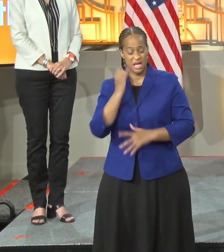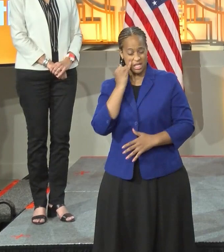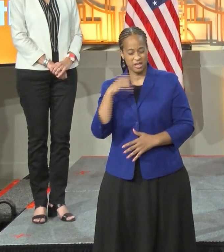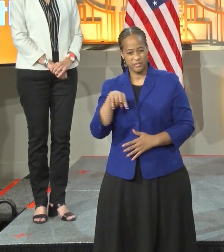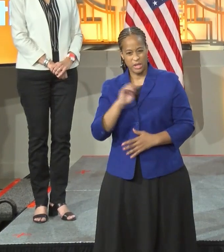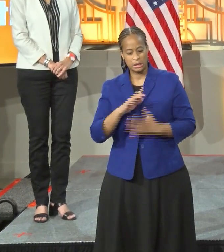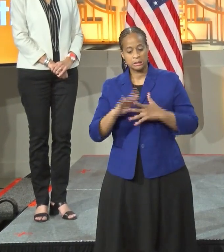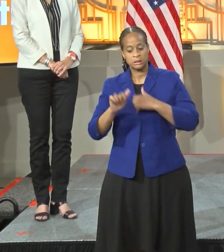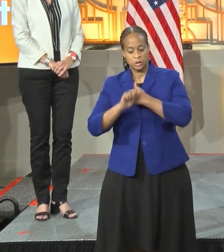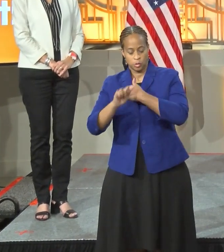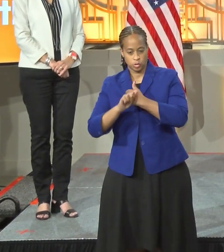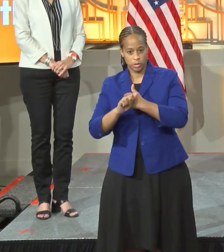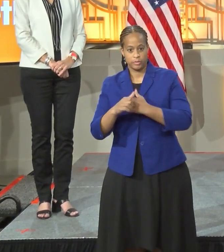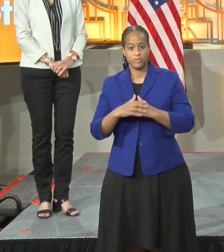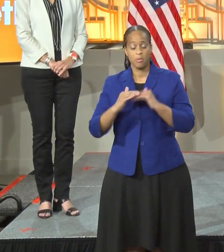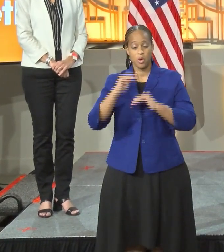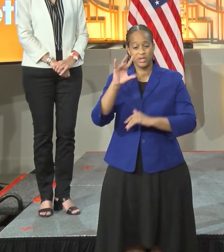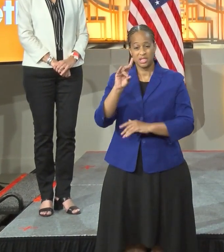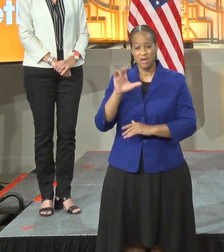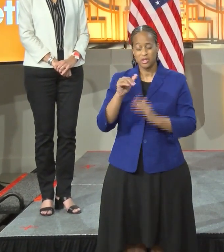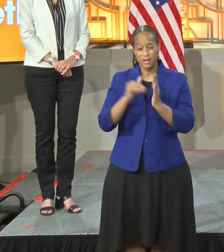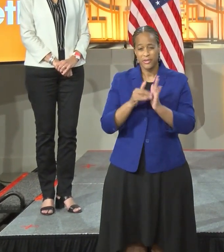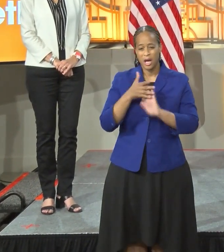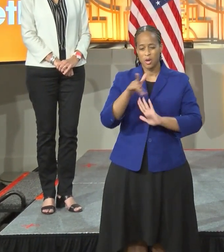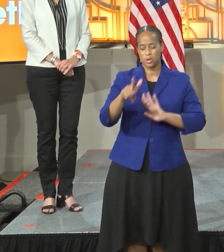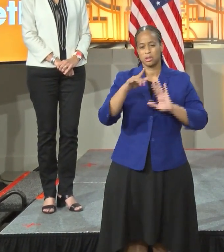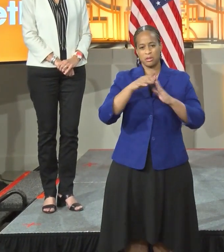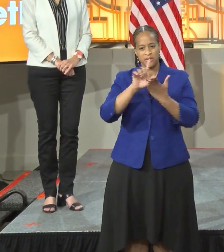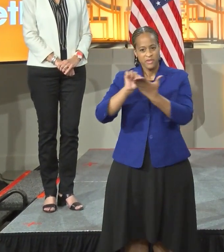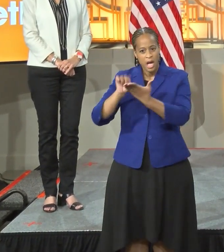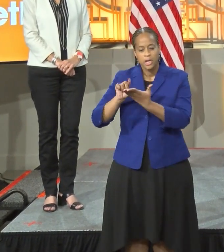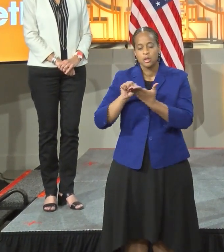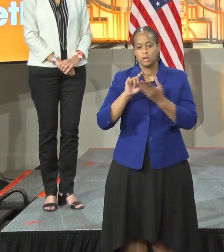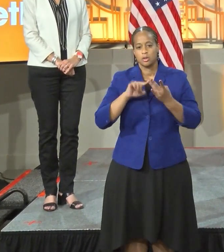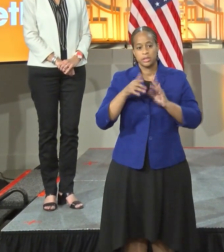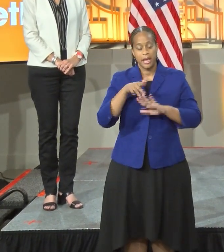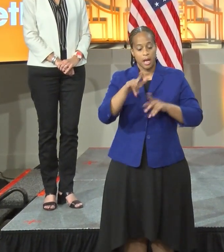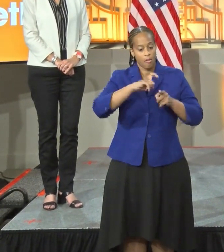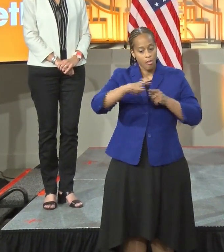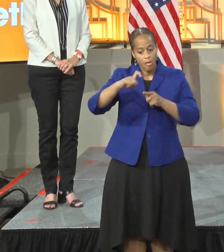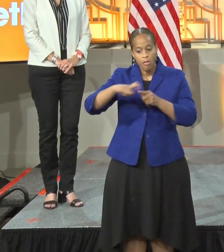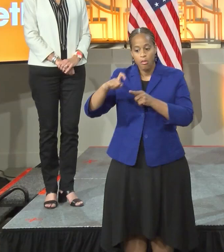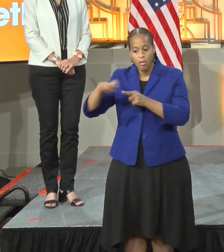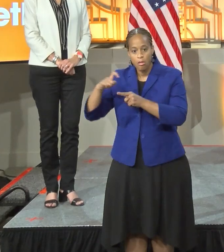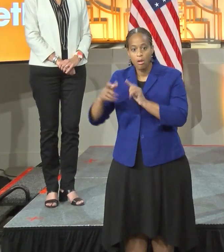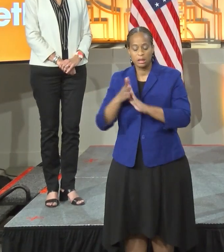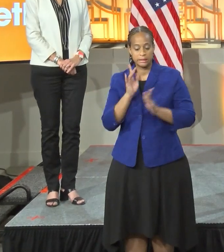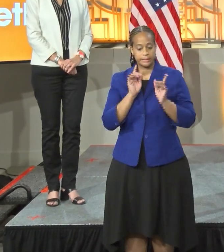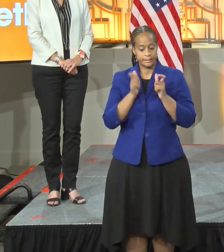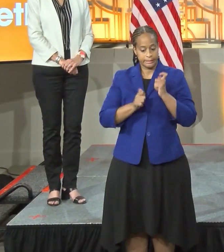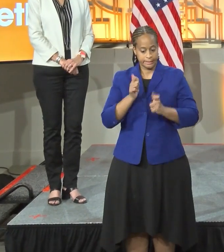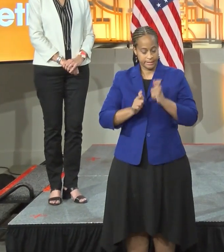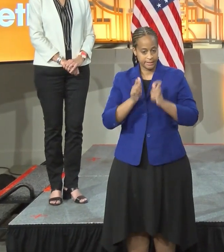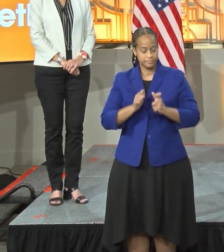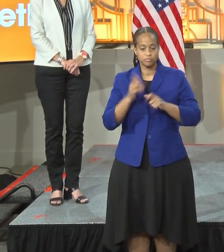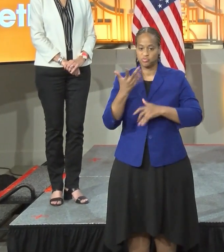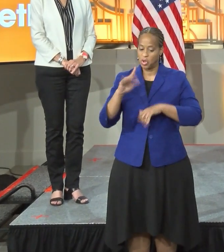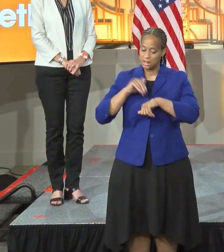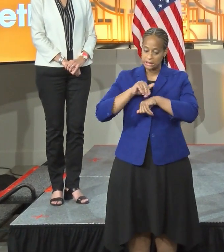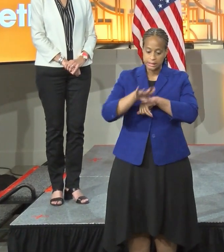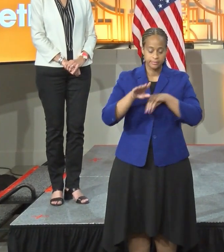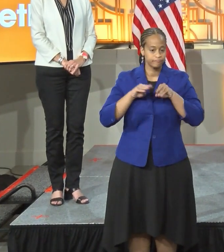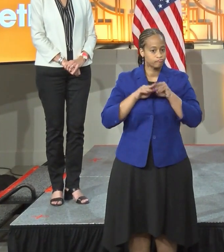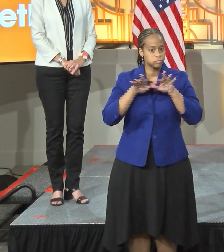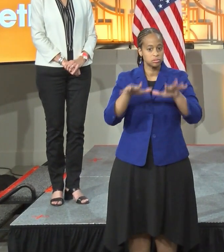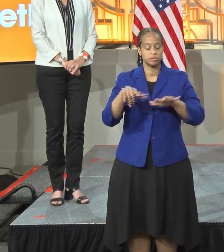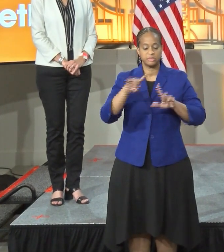More than 71,000 flyers, 400,000 robocalls, and 71,000 text messages have already